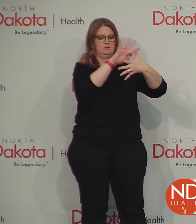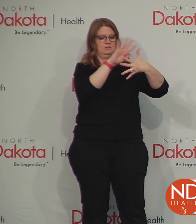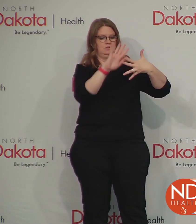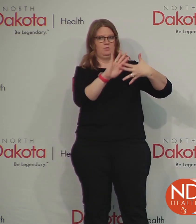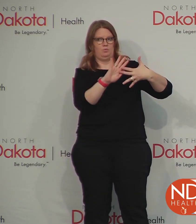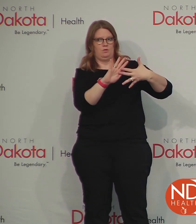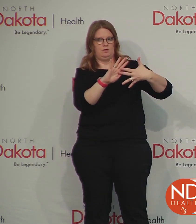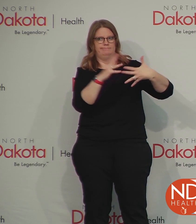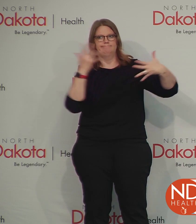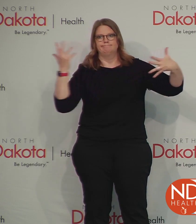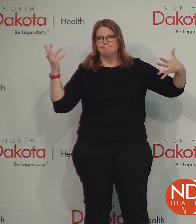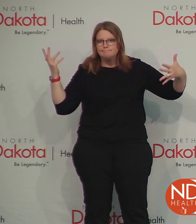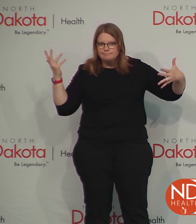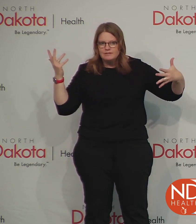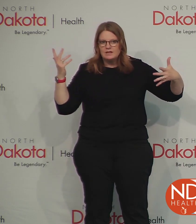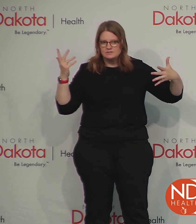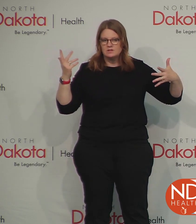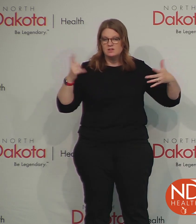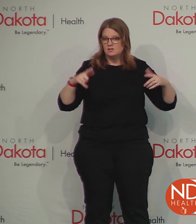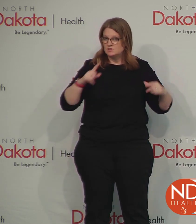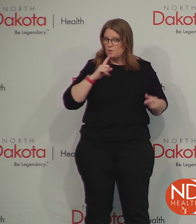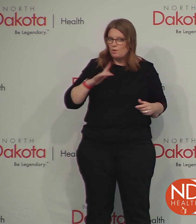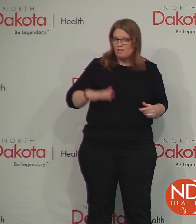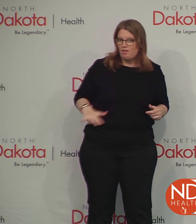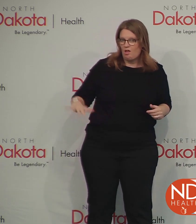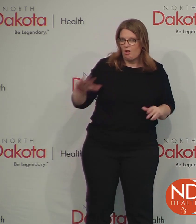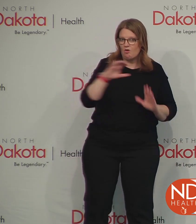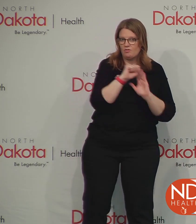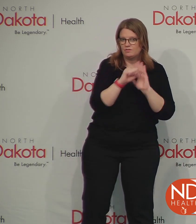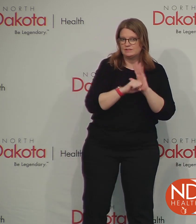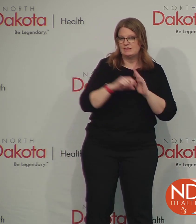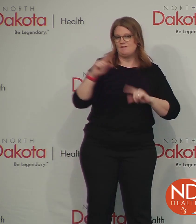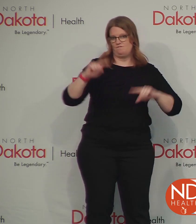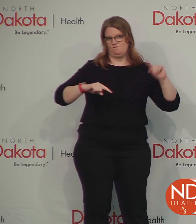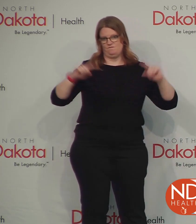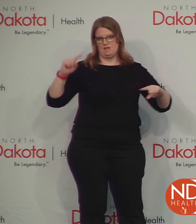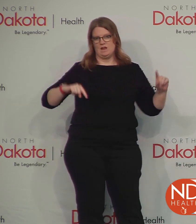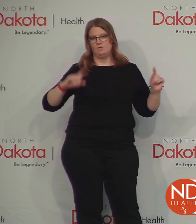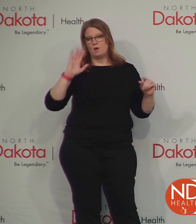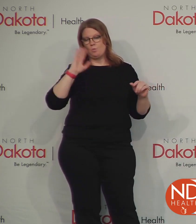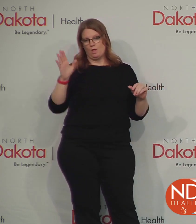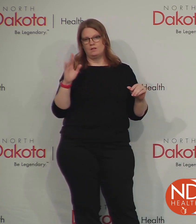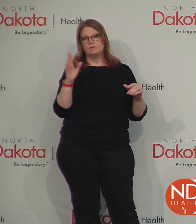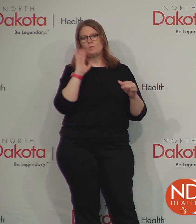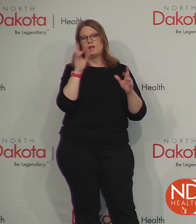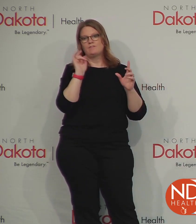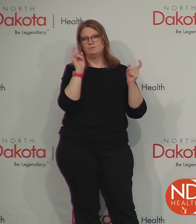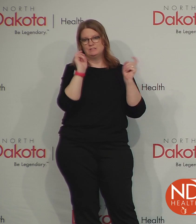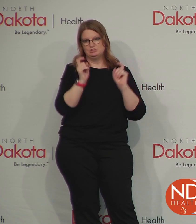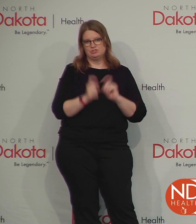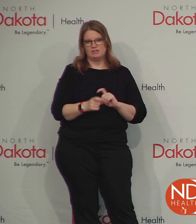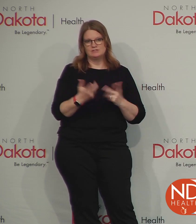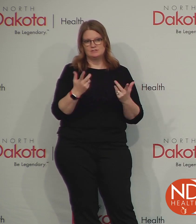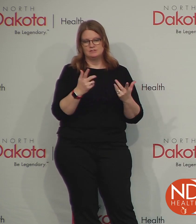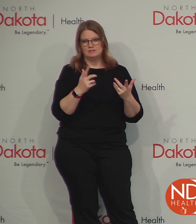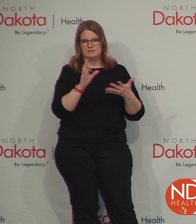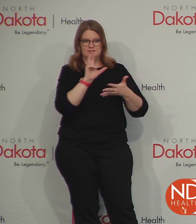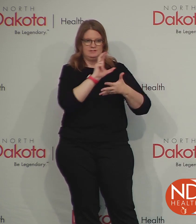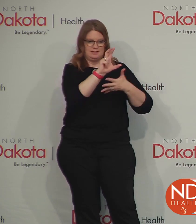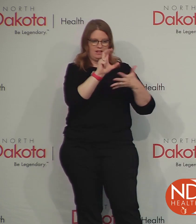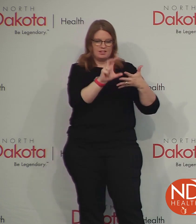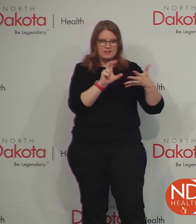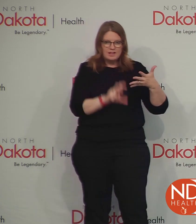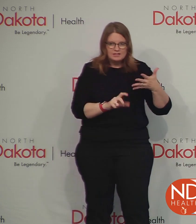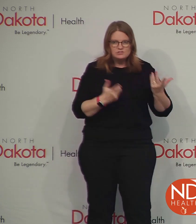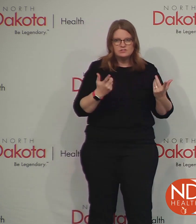3. And so it is going to vary across the state, and we're going to have to adjust allocations as we go based on uptake in